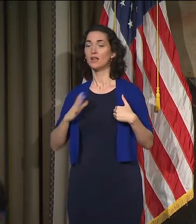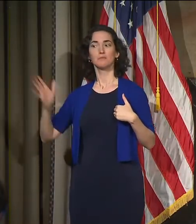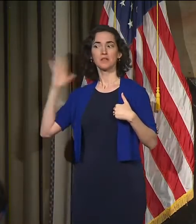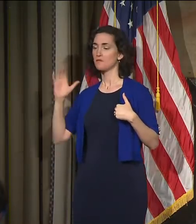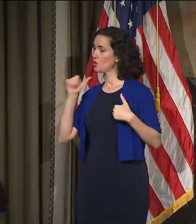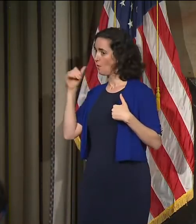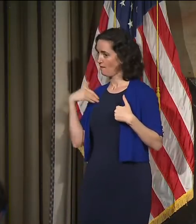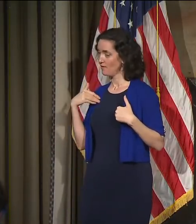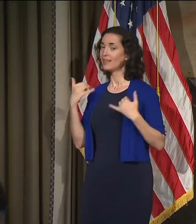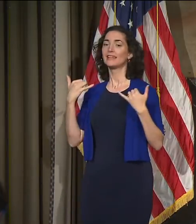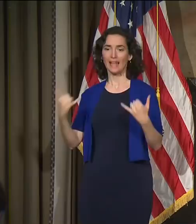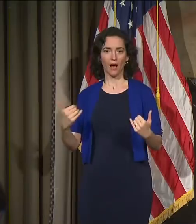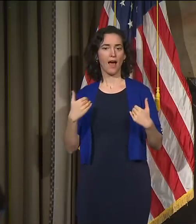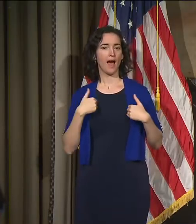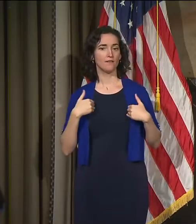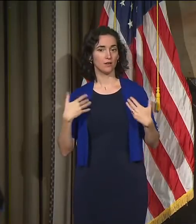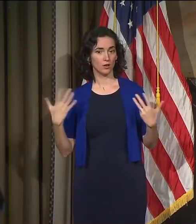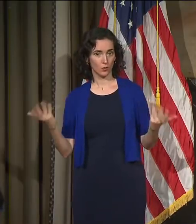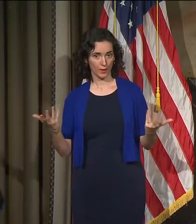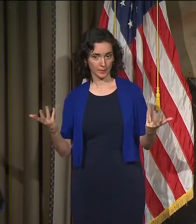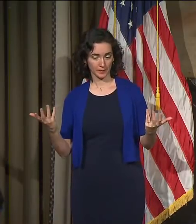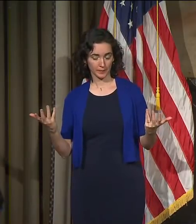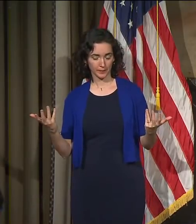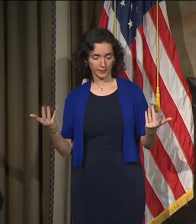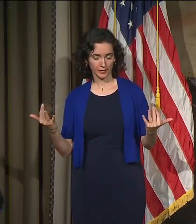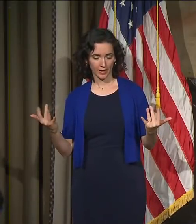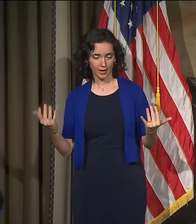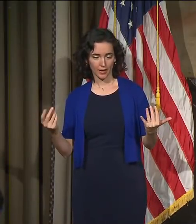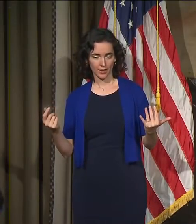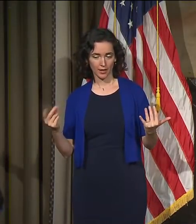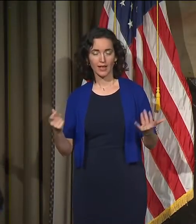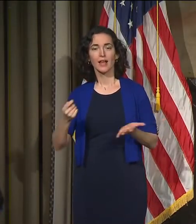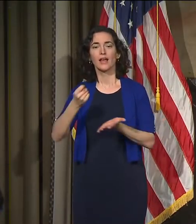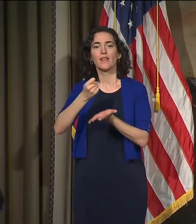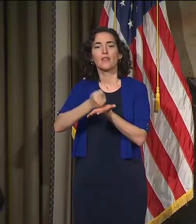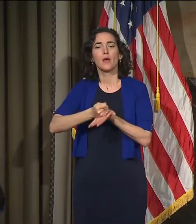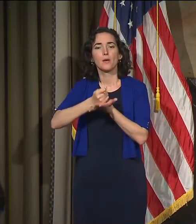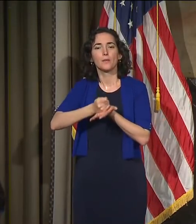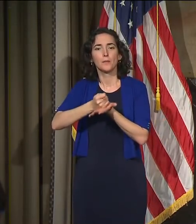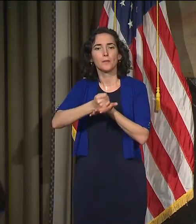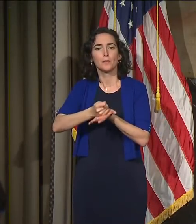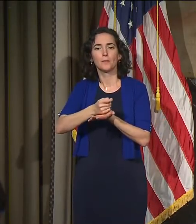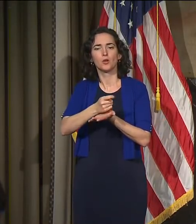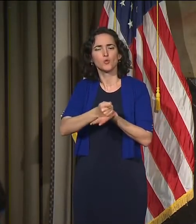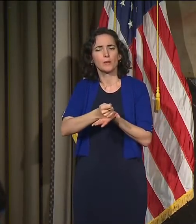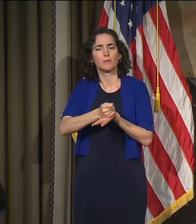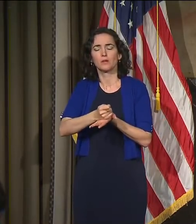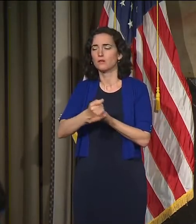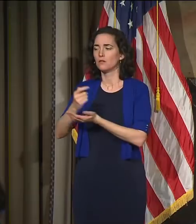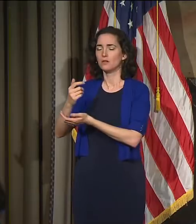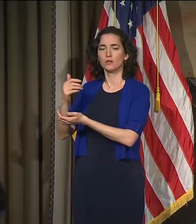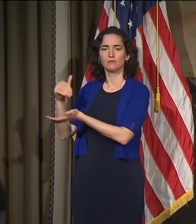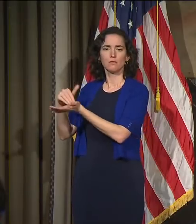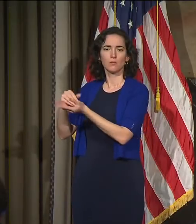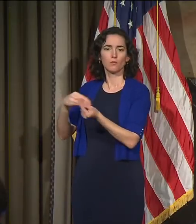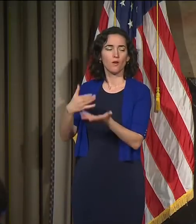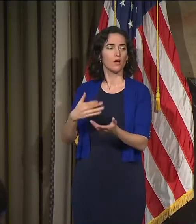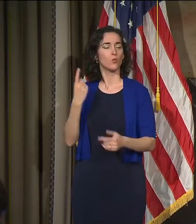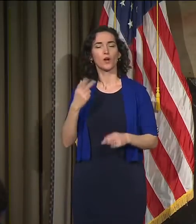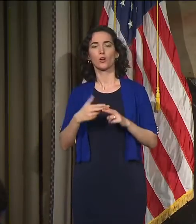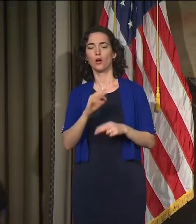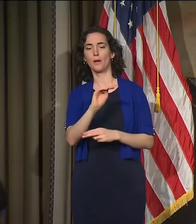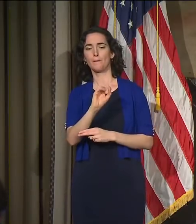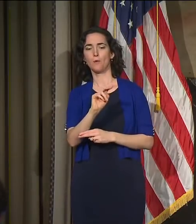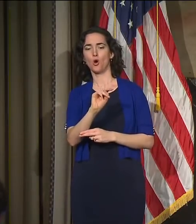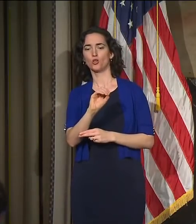have available earlier is some therapeutic treatments, one of which is a monoclonal